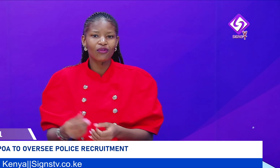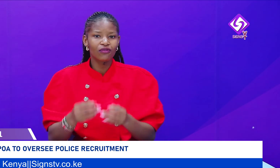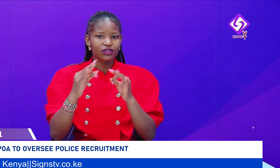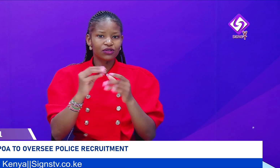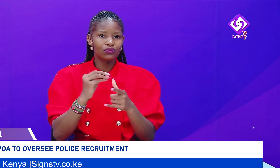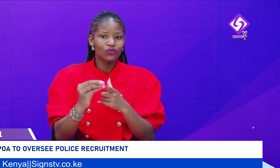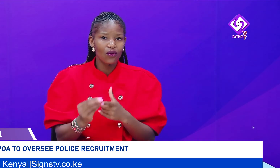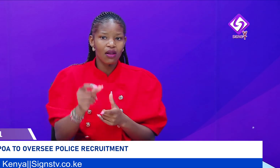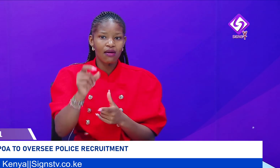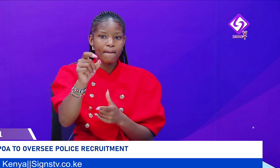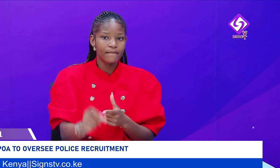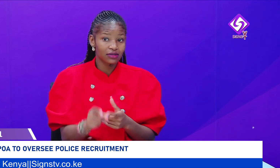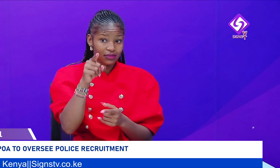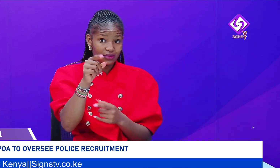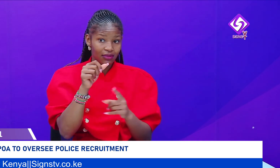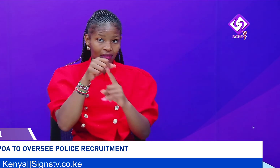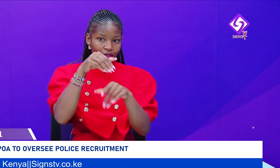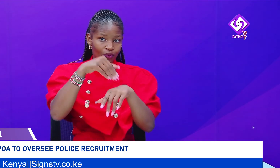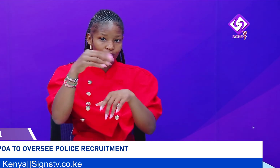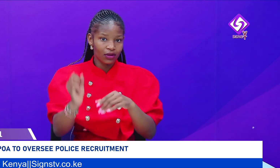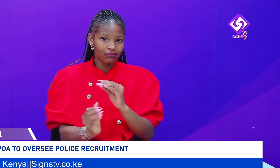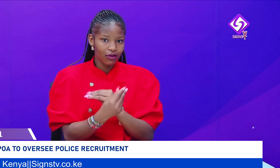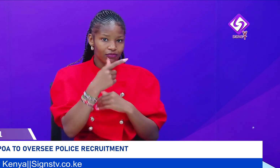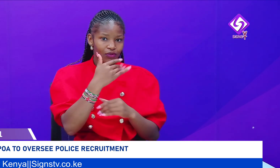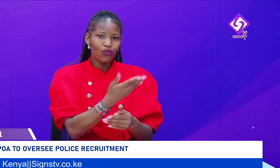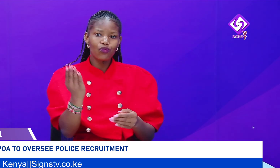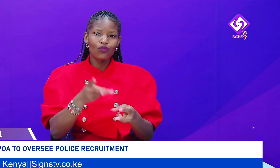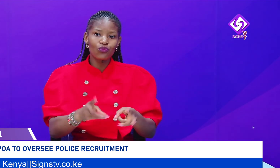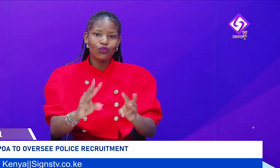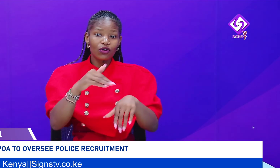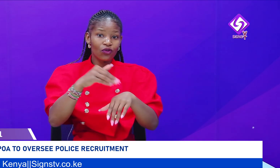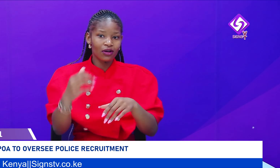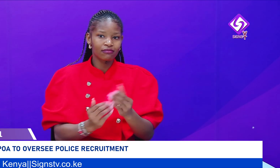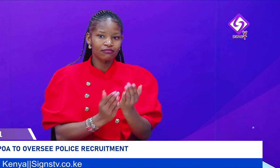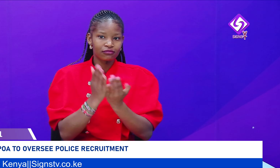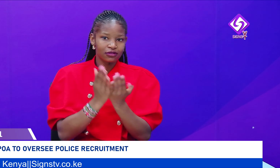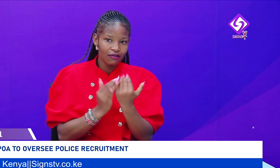as officers or candidates attempting to bribe their way into the service.